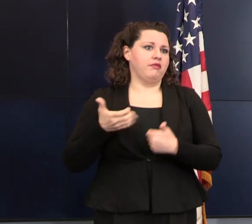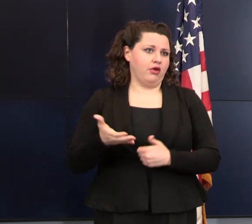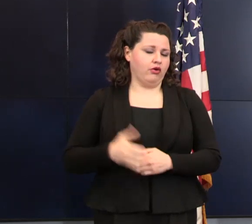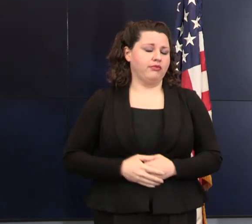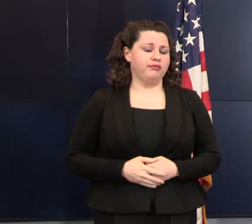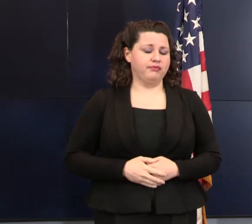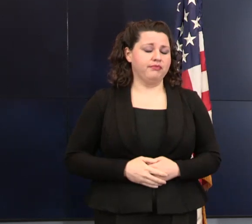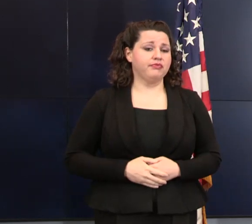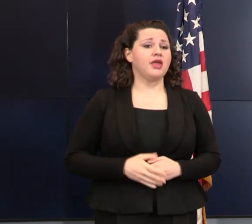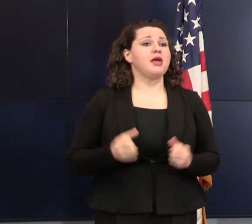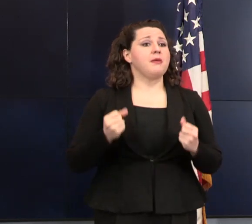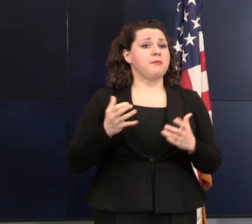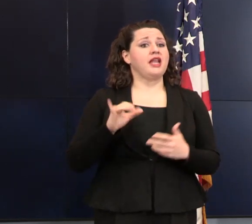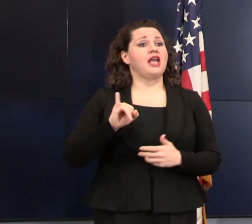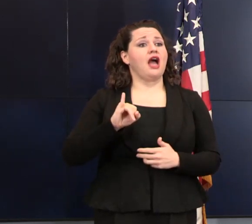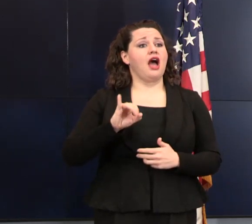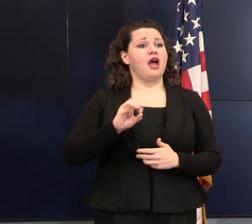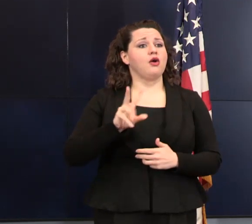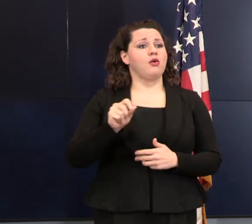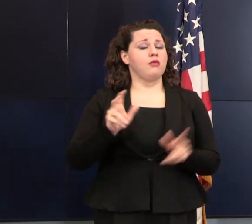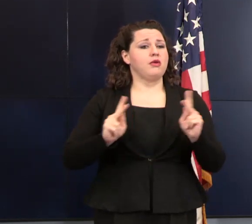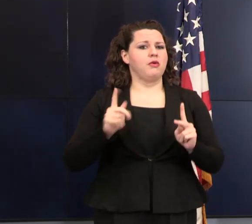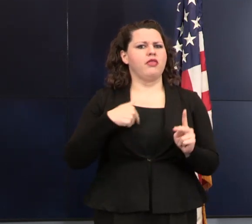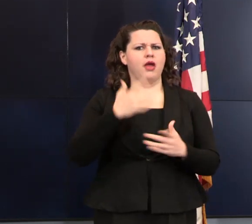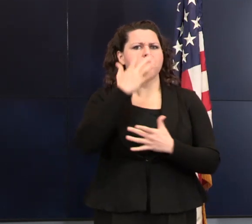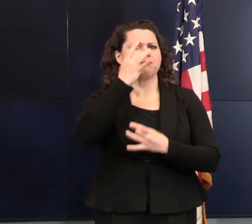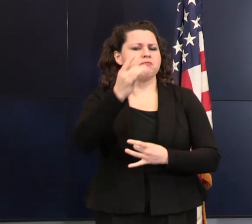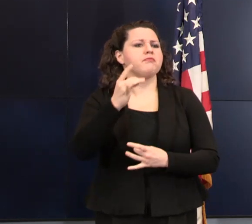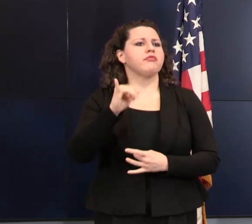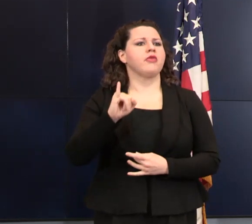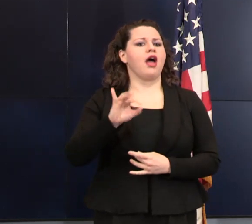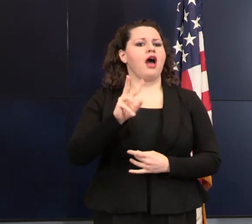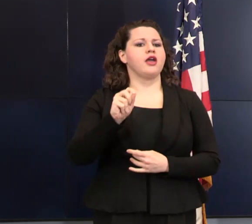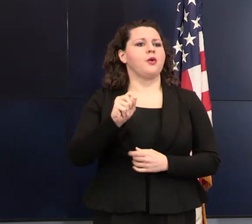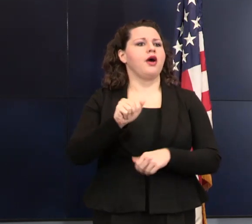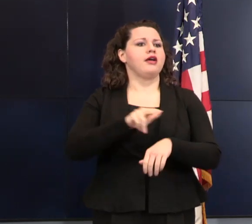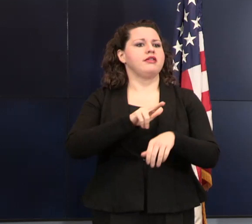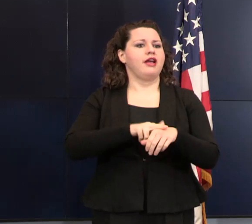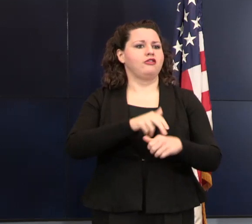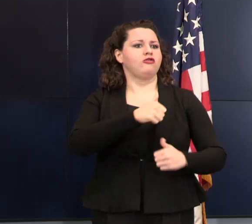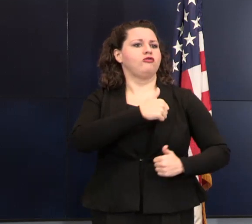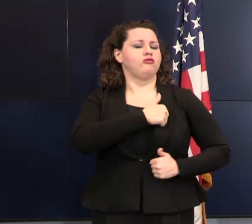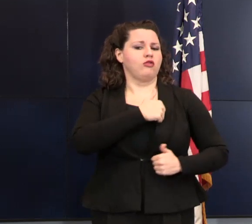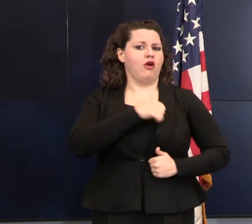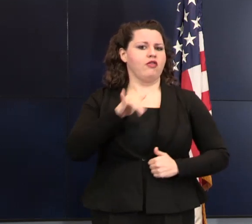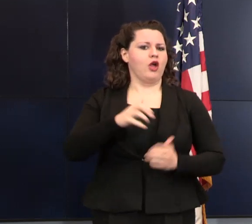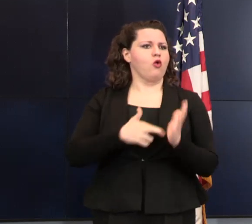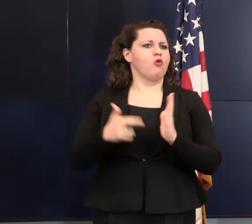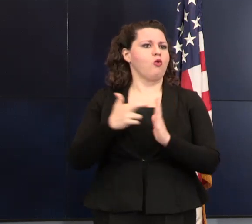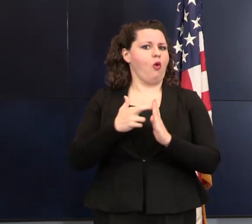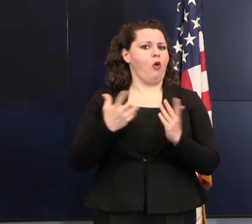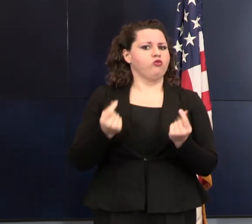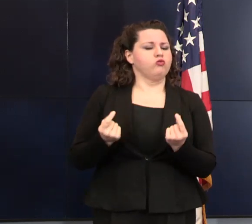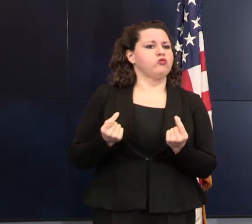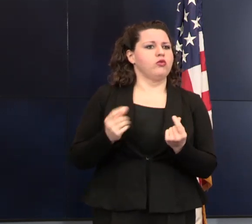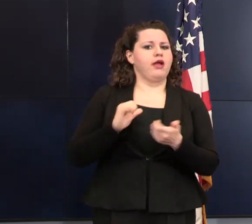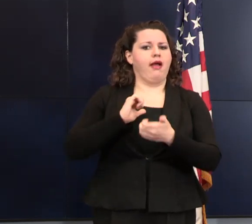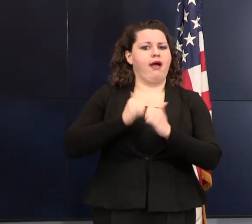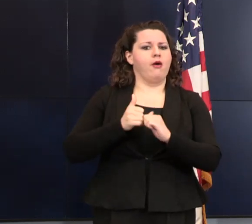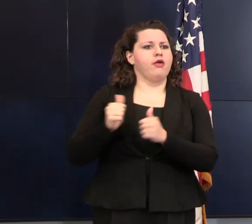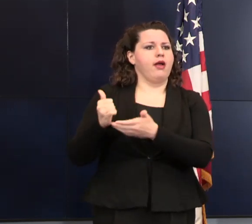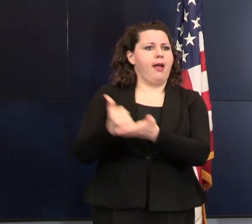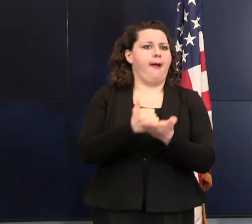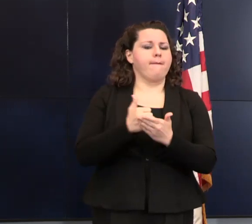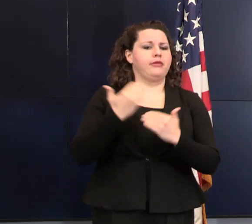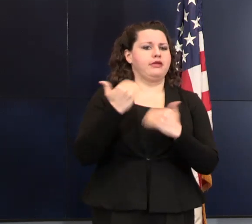have expressed interest in the Iowa National Guard's role in our COVID-19 response and how they are being engaged to help mitigate the